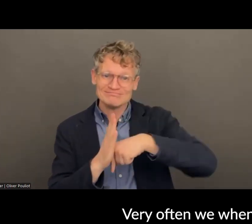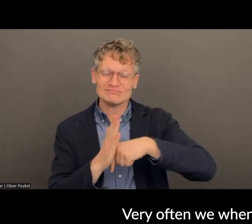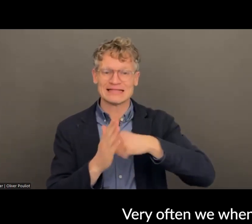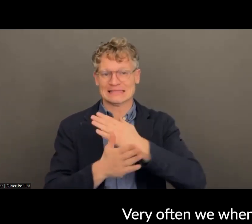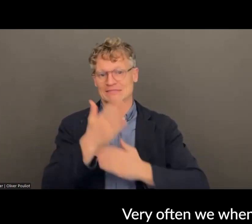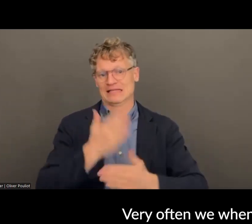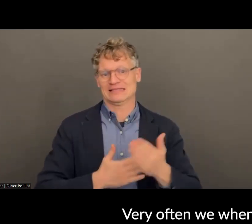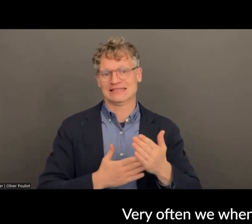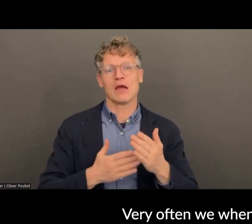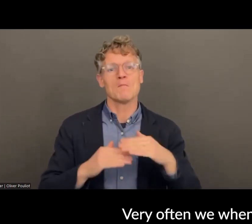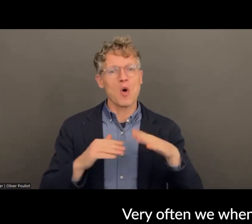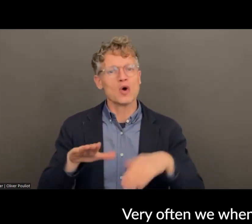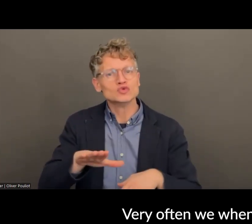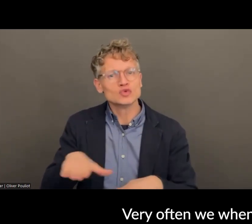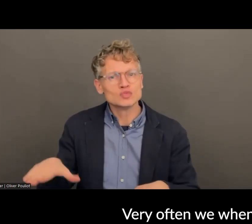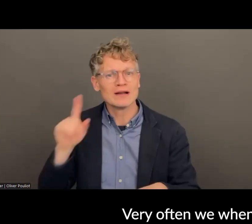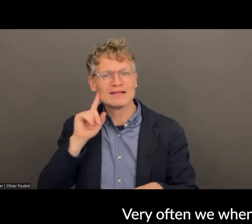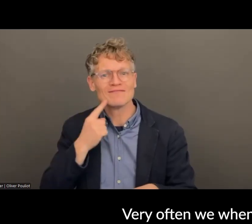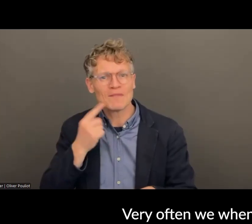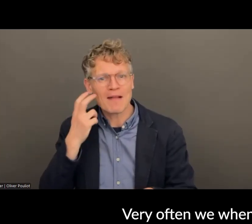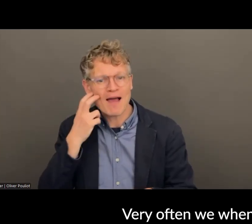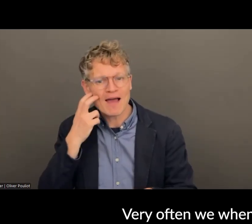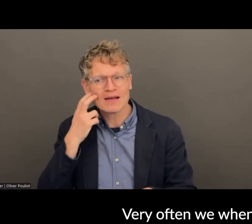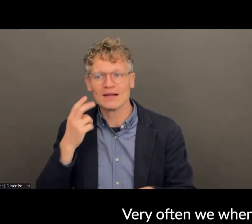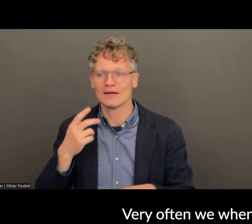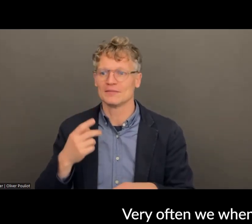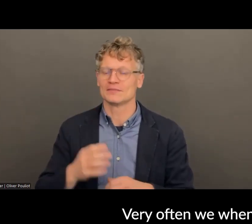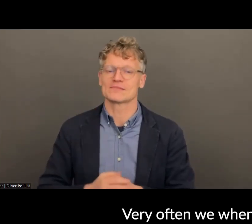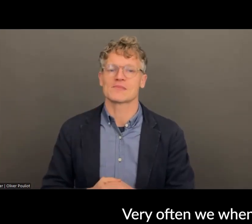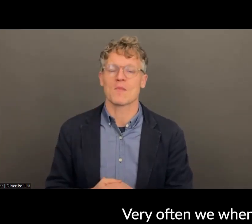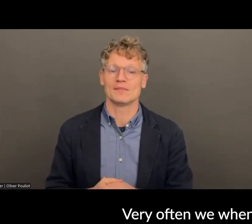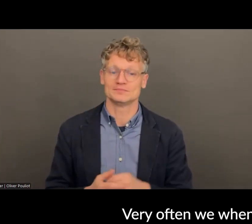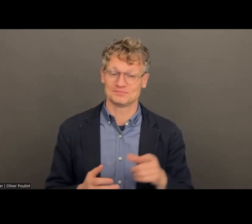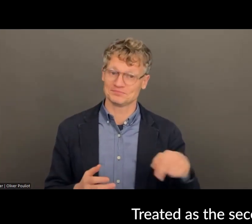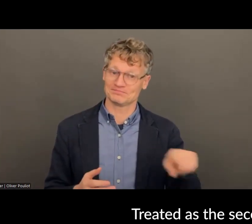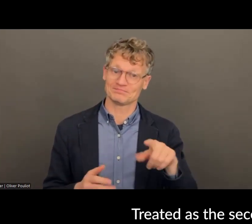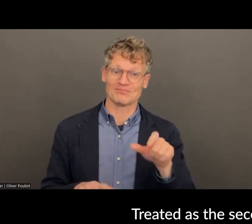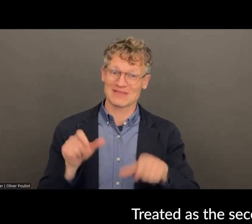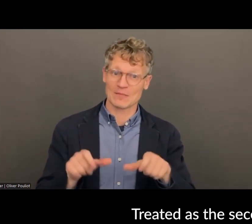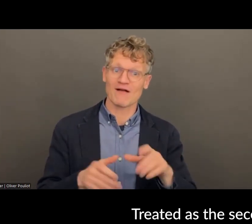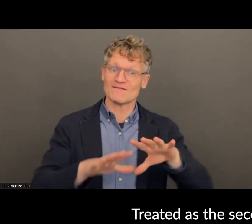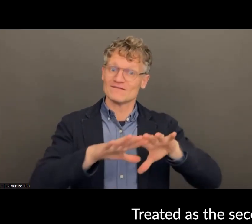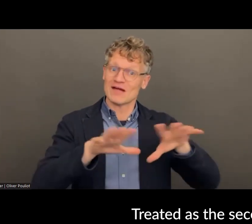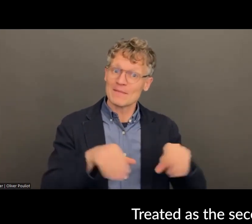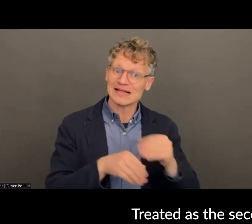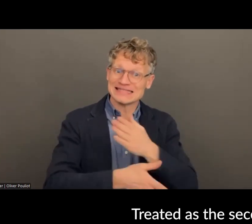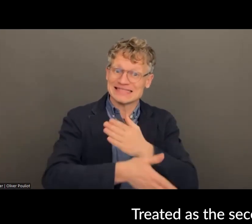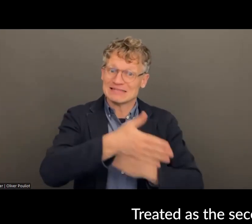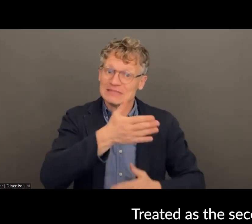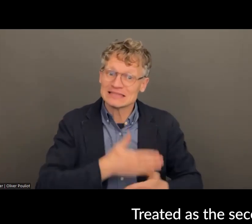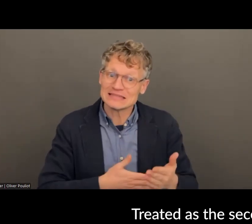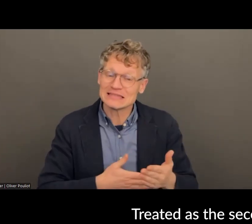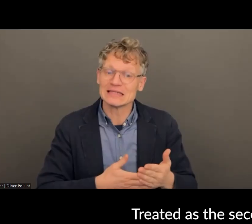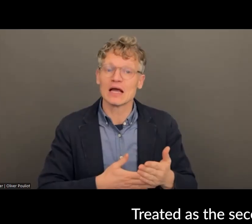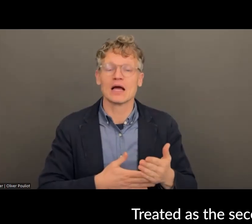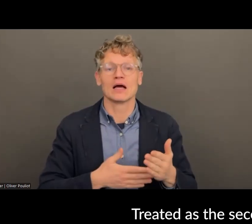Very often, when we designed a project, empowered person with disabilities family treated as the secondary stakeholder. At